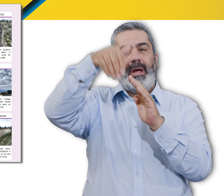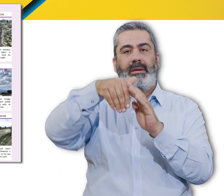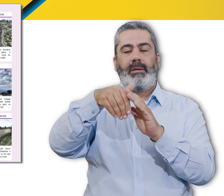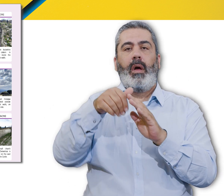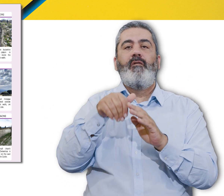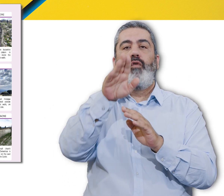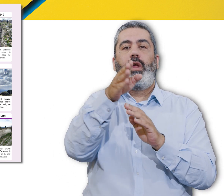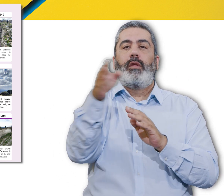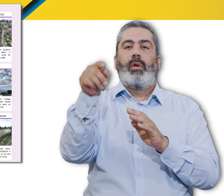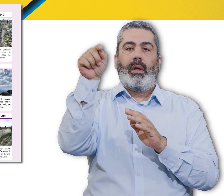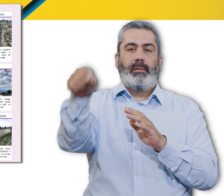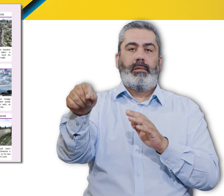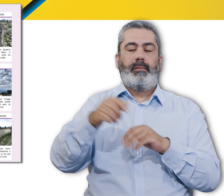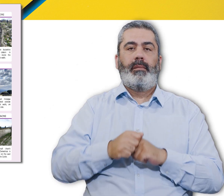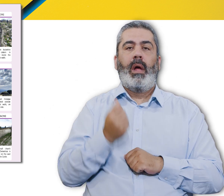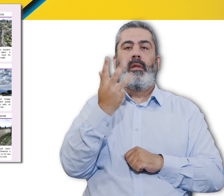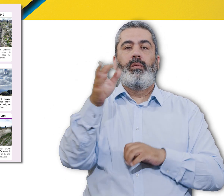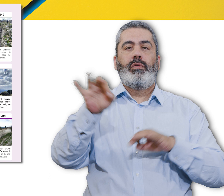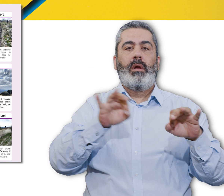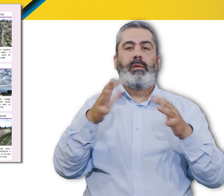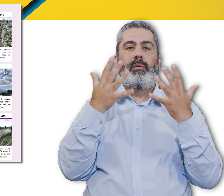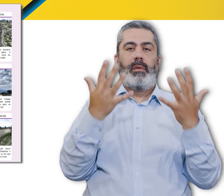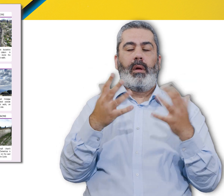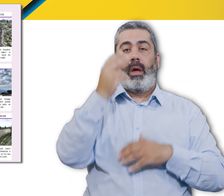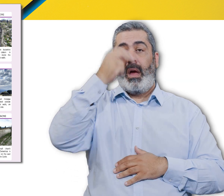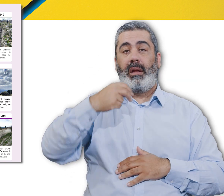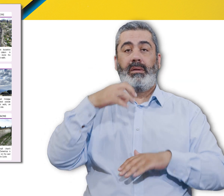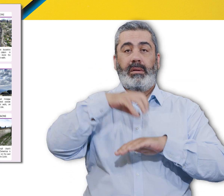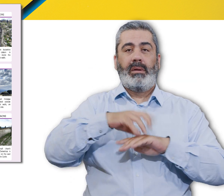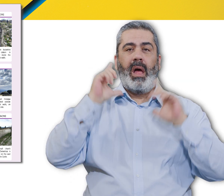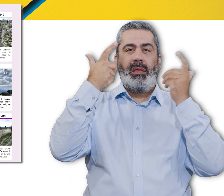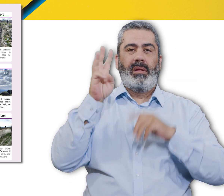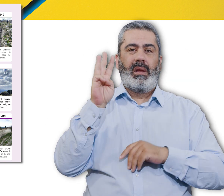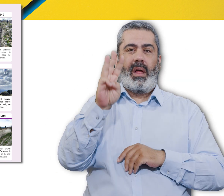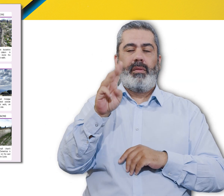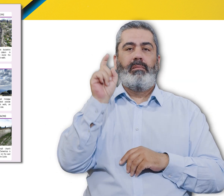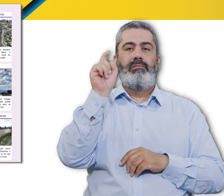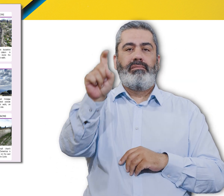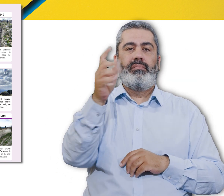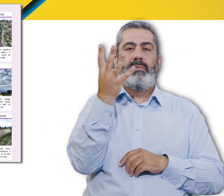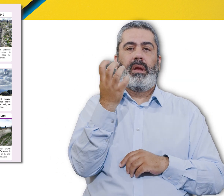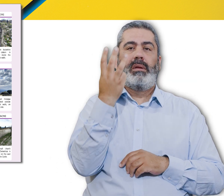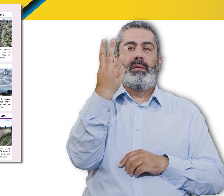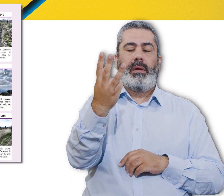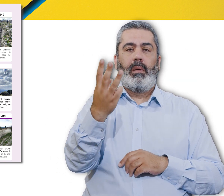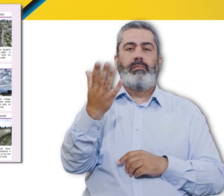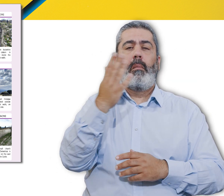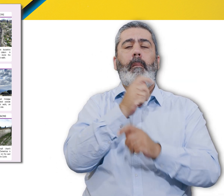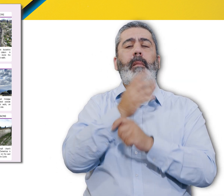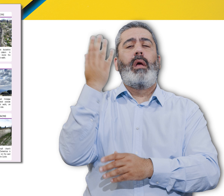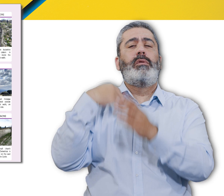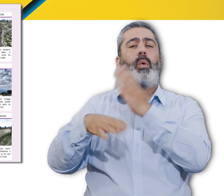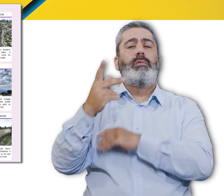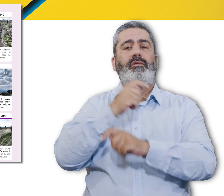is situated inside the Acropolis walls, on the Eni side. Holy Trinity Church. 10 on the map number 43,